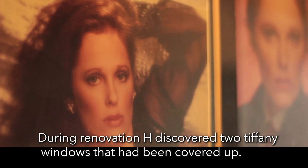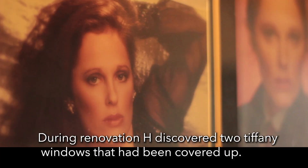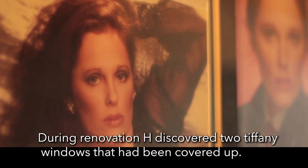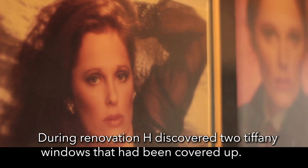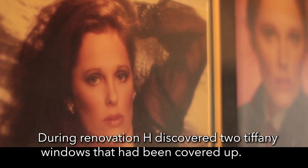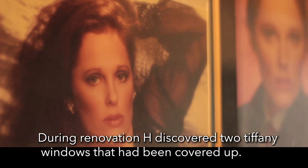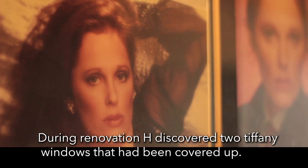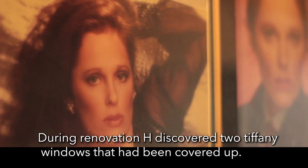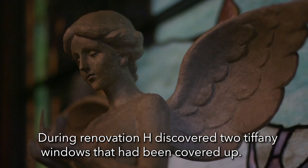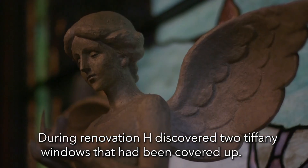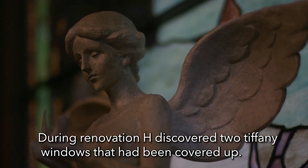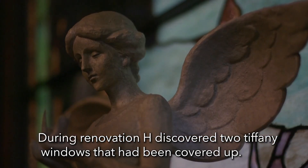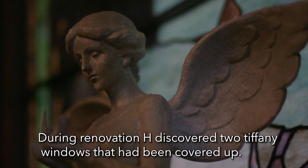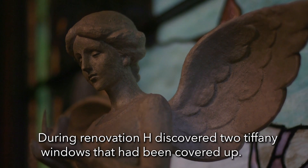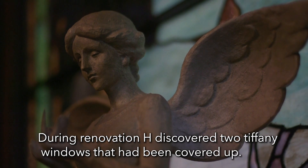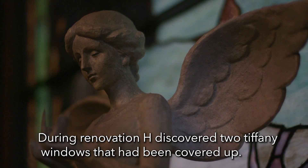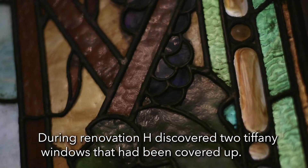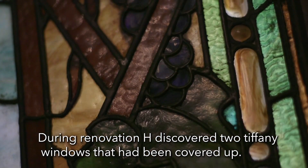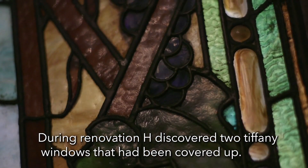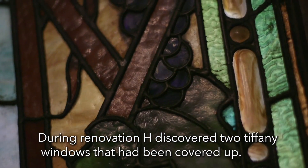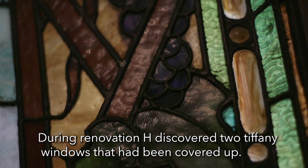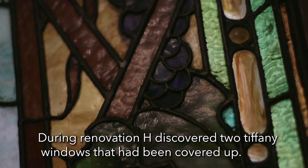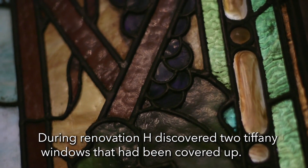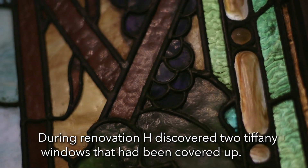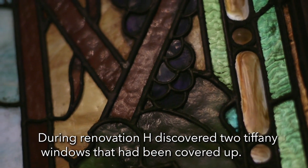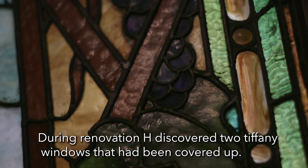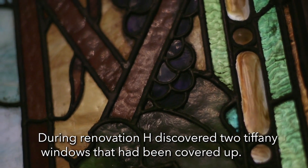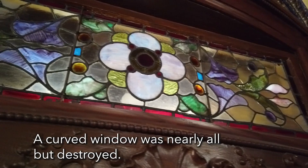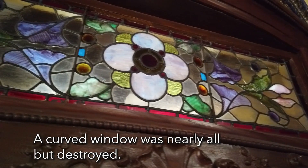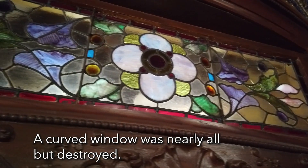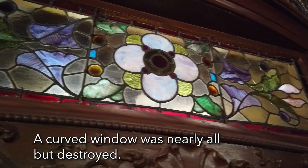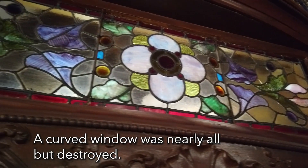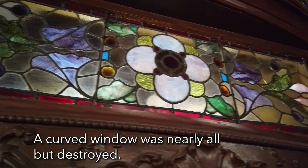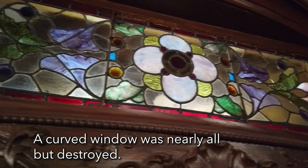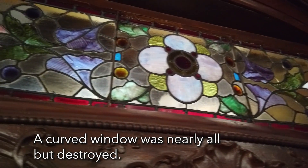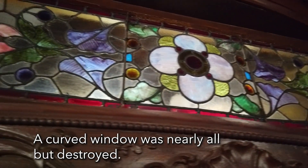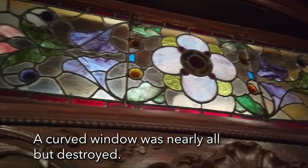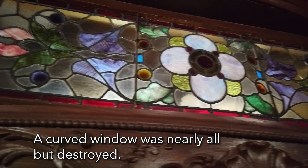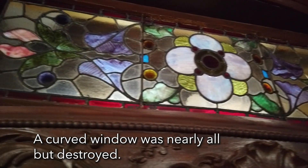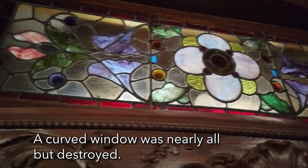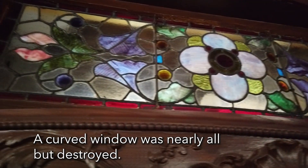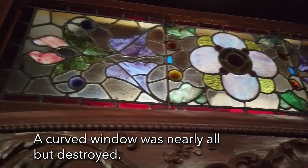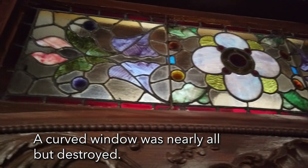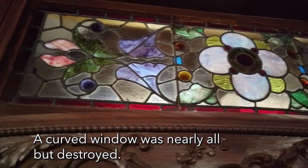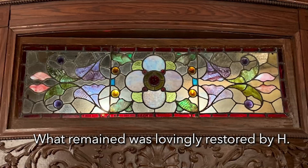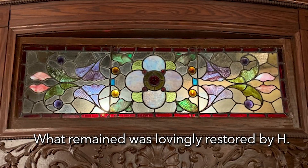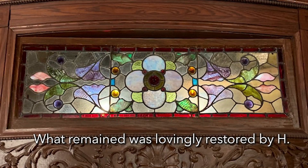During renovation, H discovered 2 Tiffany windows that had been covered up. A curved window was nearly all but destroyed. What